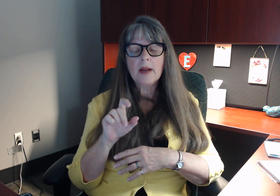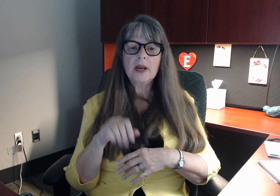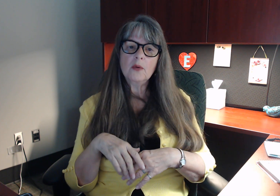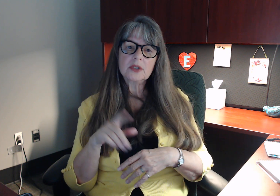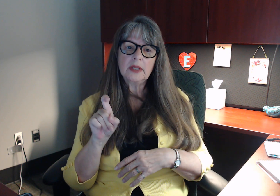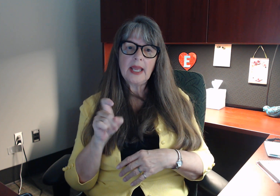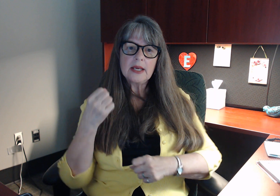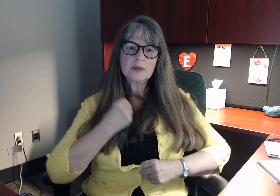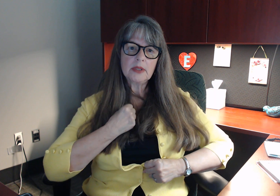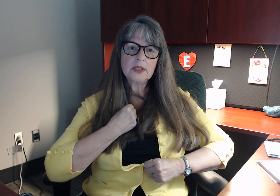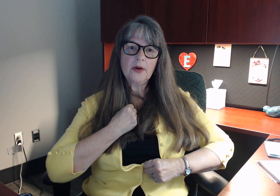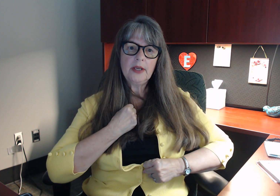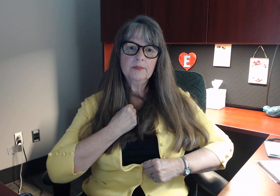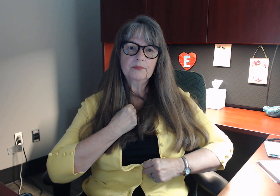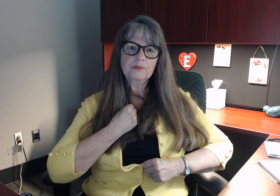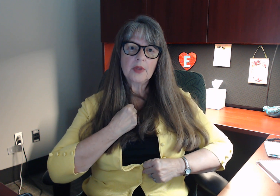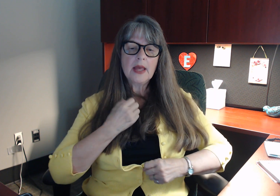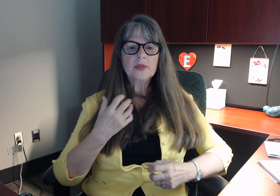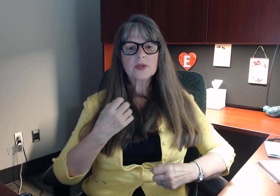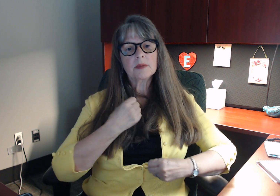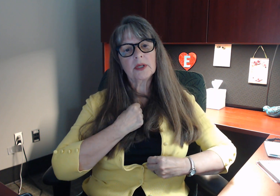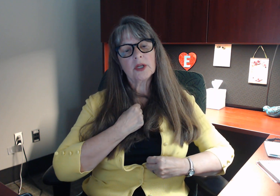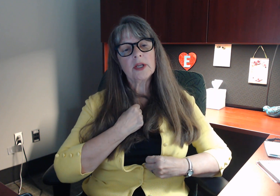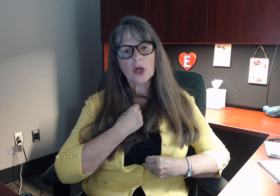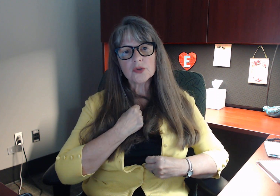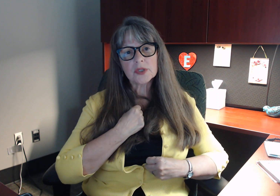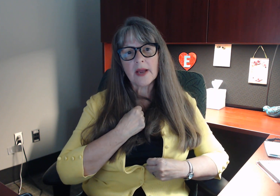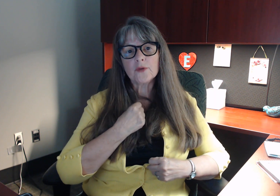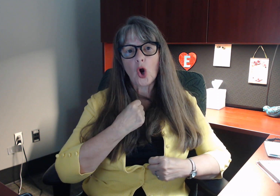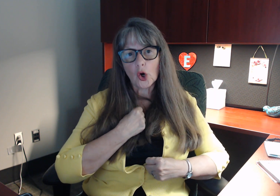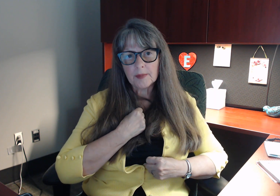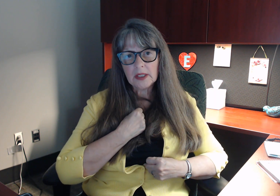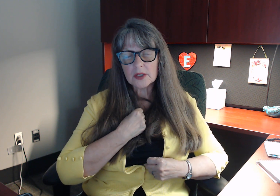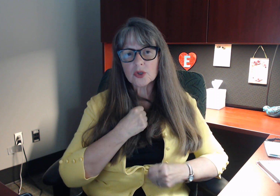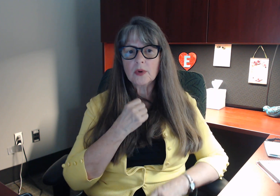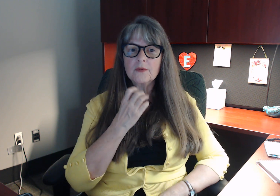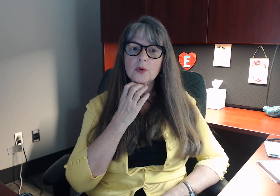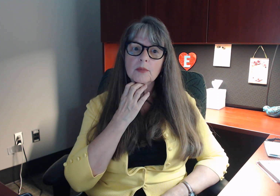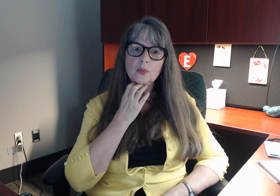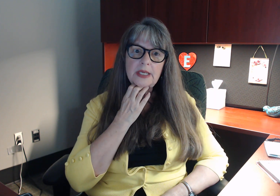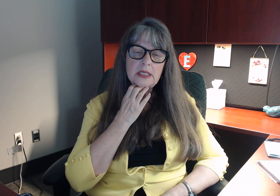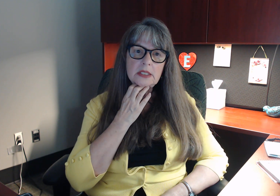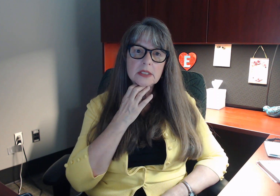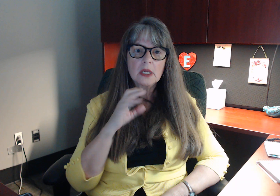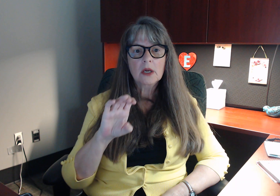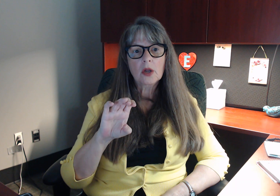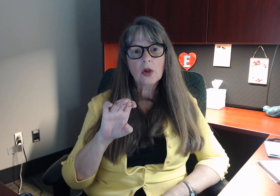I always go like ex-military. This is the military. It's also the sign for Army because there's one for Marines,